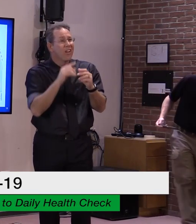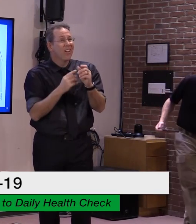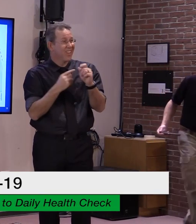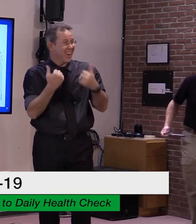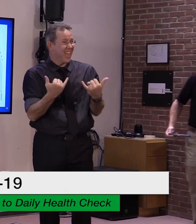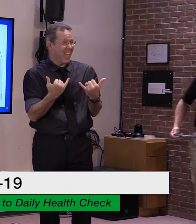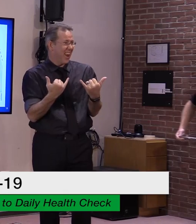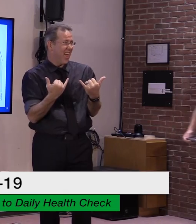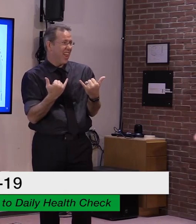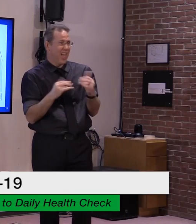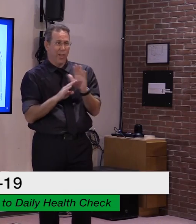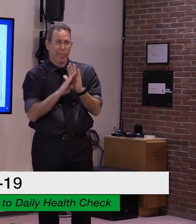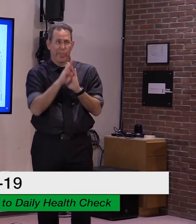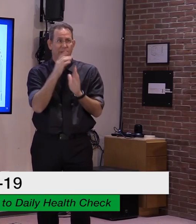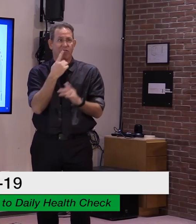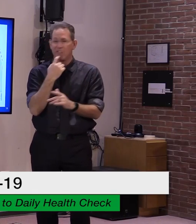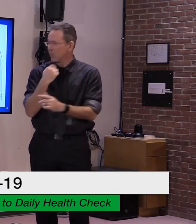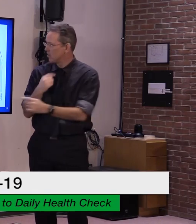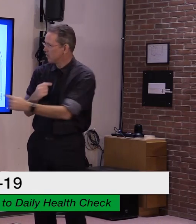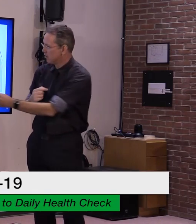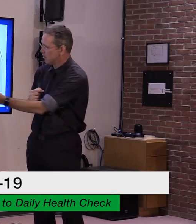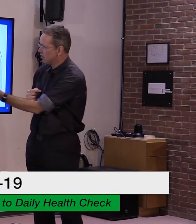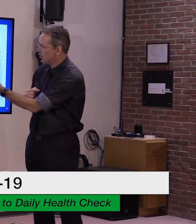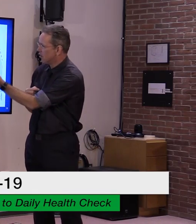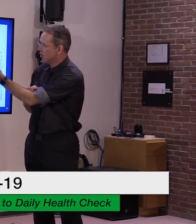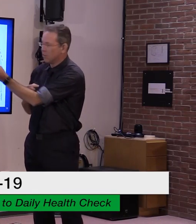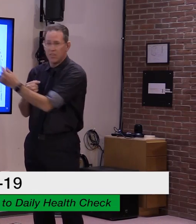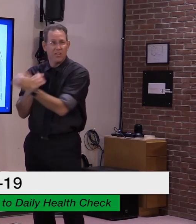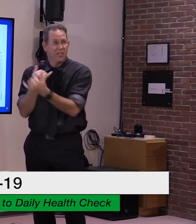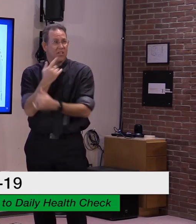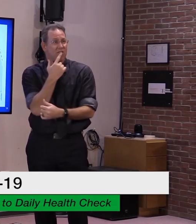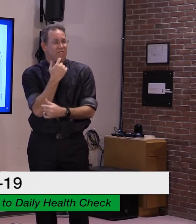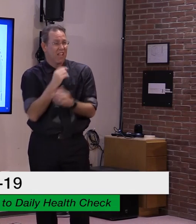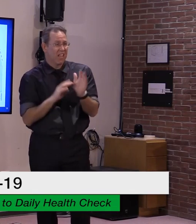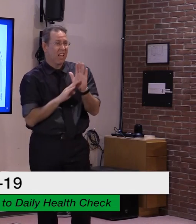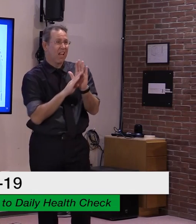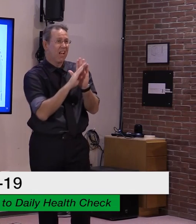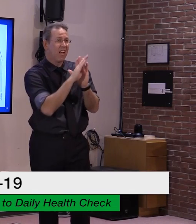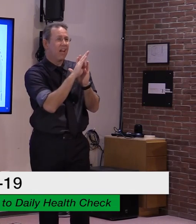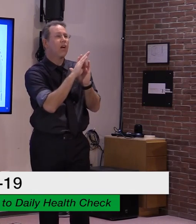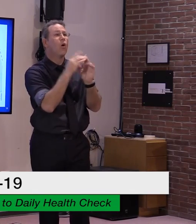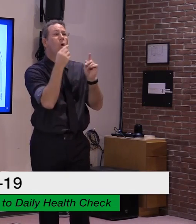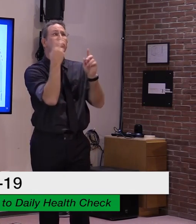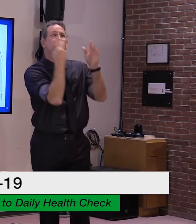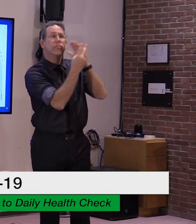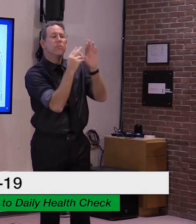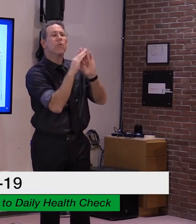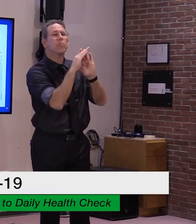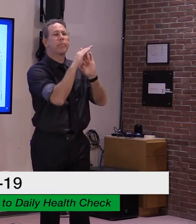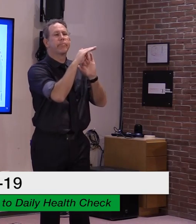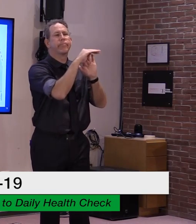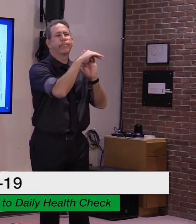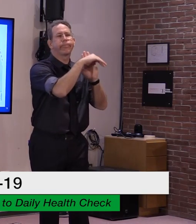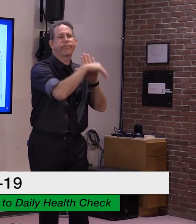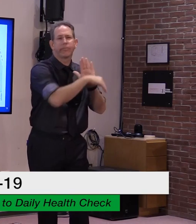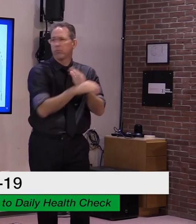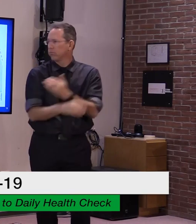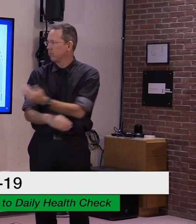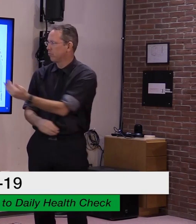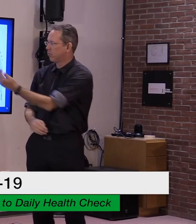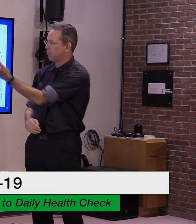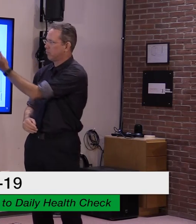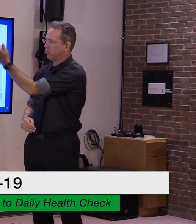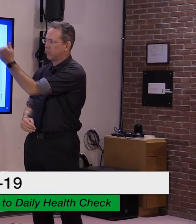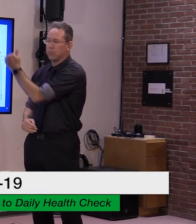last week last week the expectation was that we would see case growth over the next four weeks of about 50 now down to